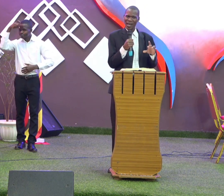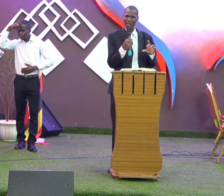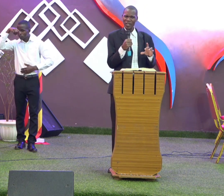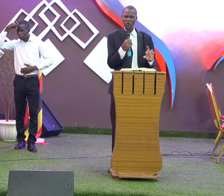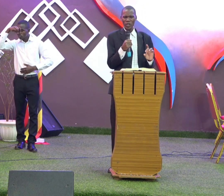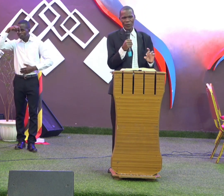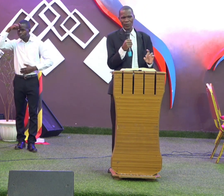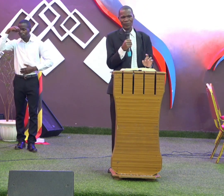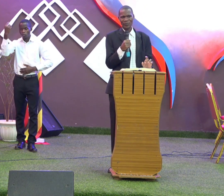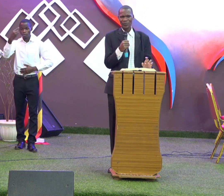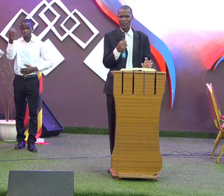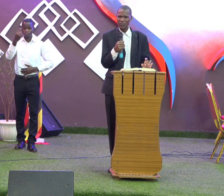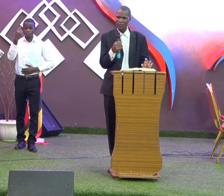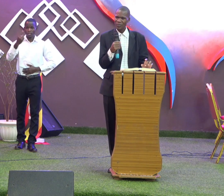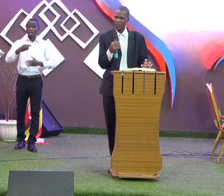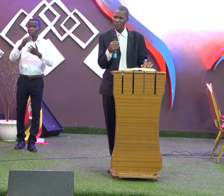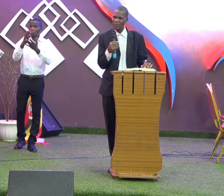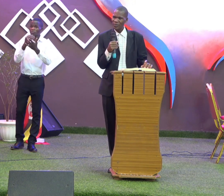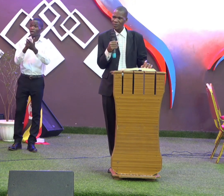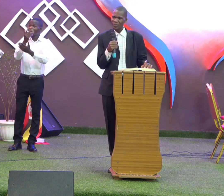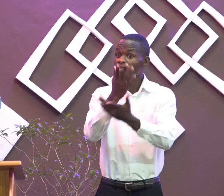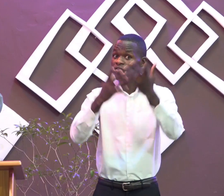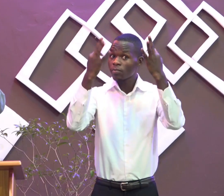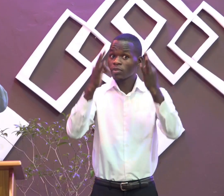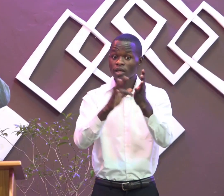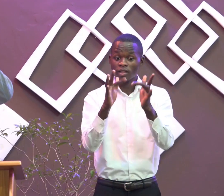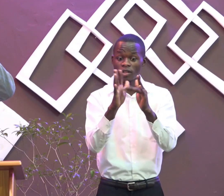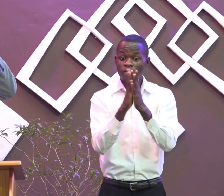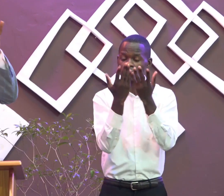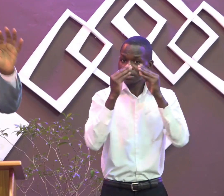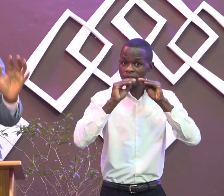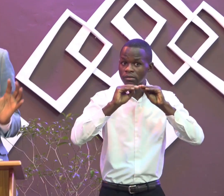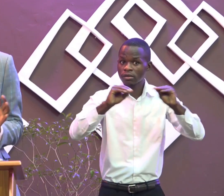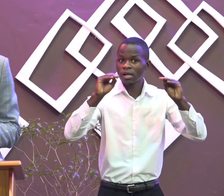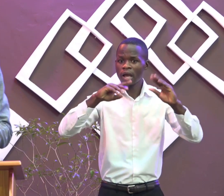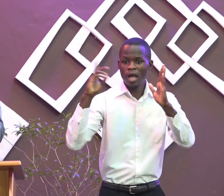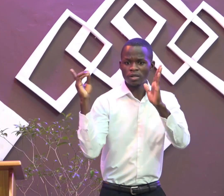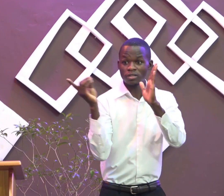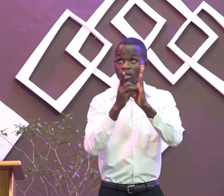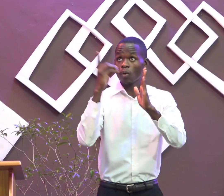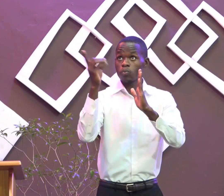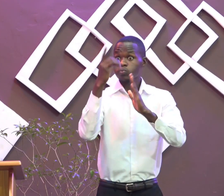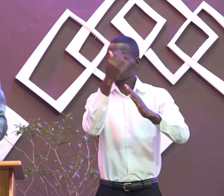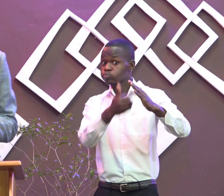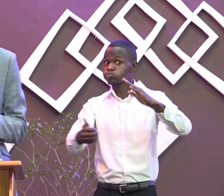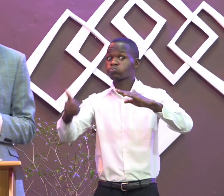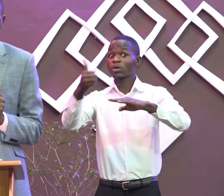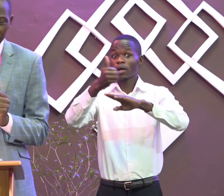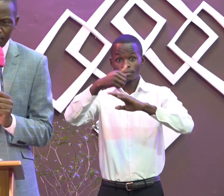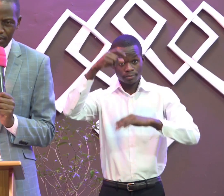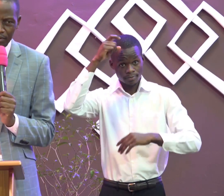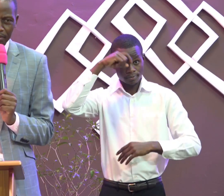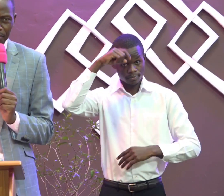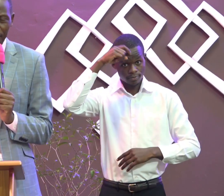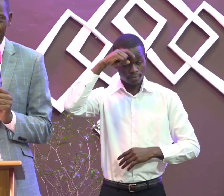must be done in wisdom. Mulimu ebintu ebimu Bible somesa negamanti Daudi na isa na magezi. And the Bible teaches